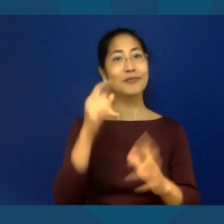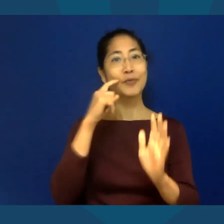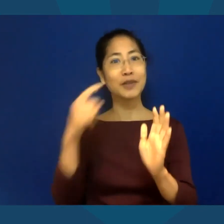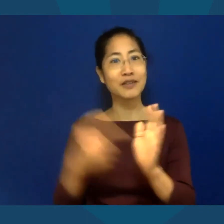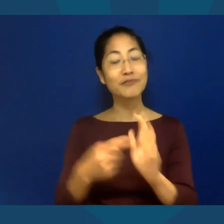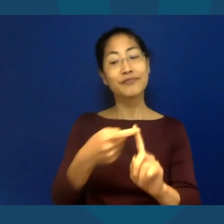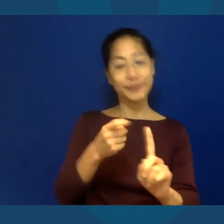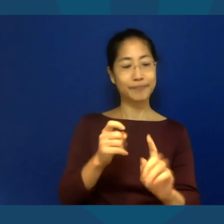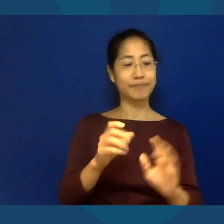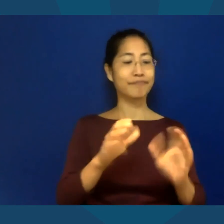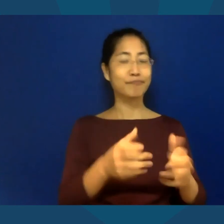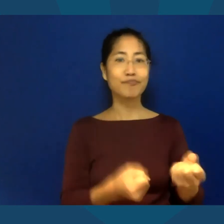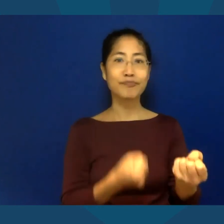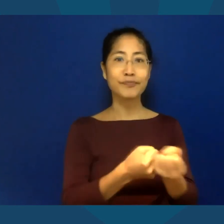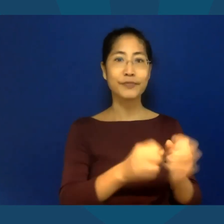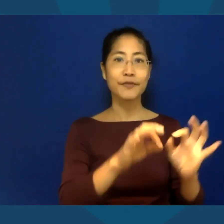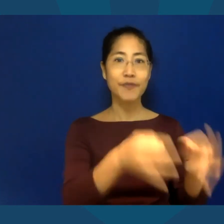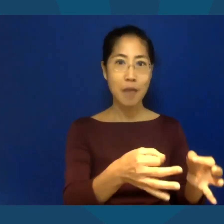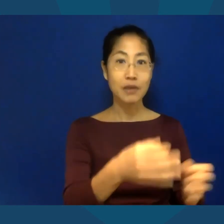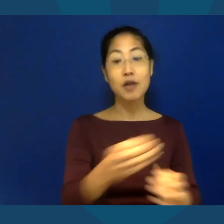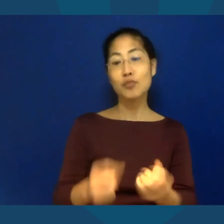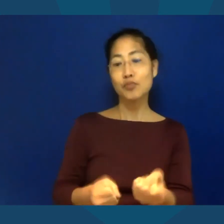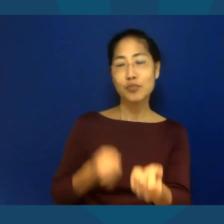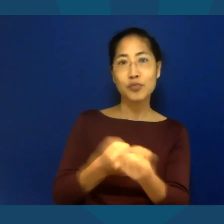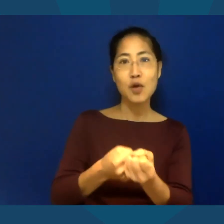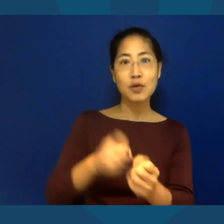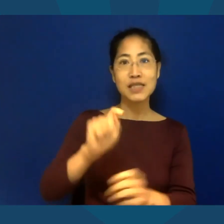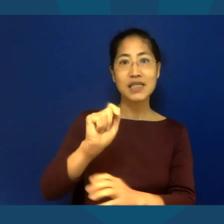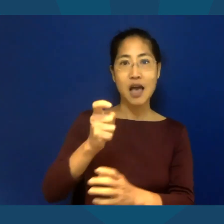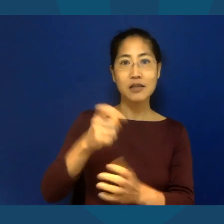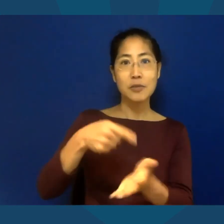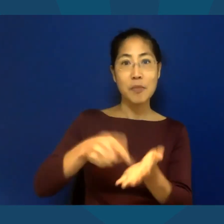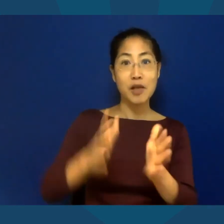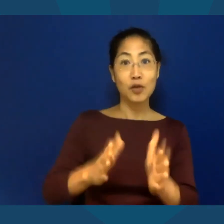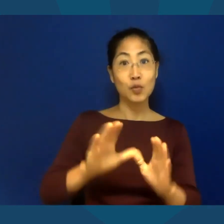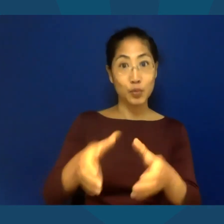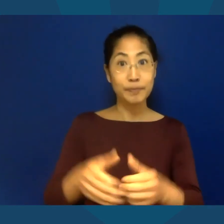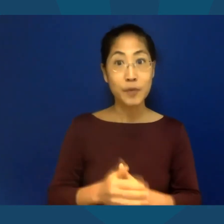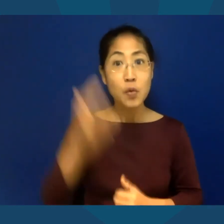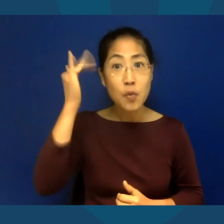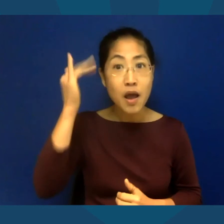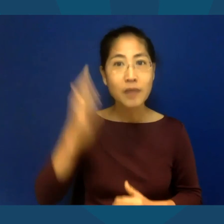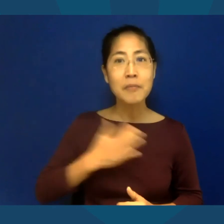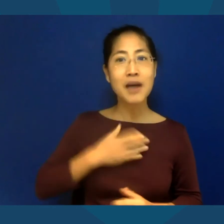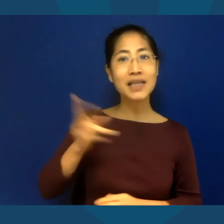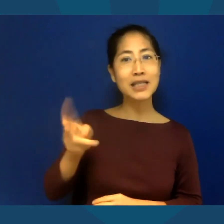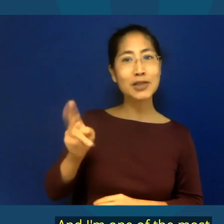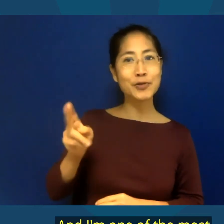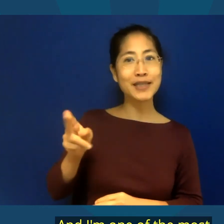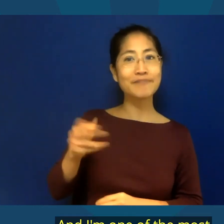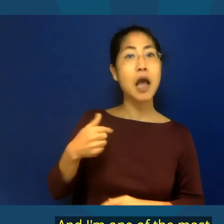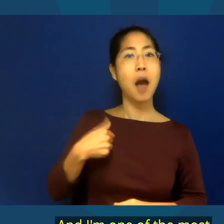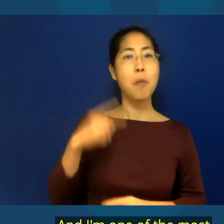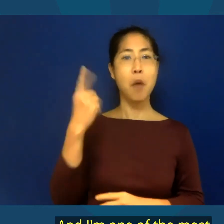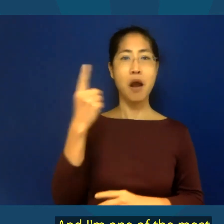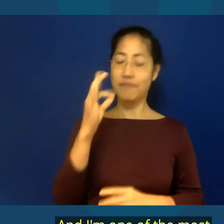I've won awards and recognition from pro-family and pro-taxpayer groups because of my record, and I'm